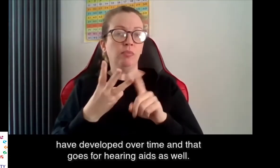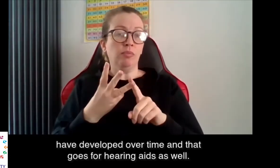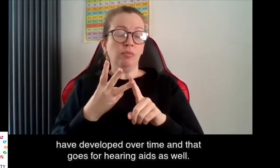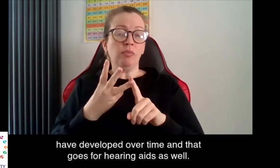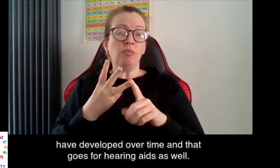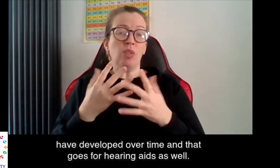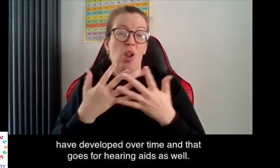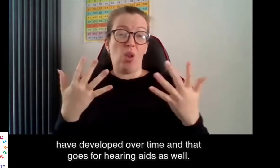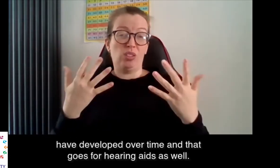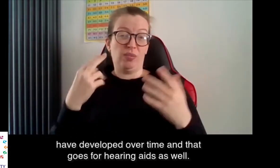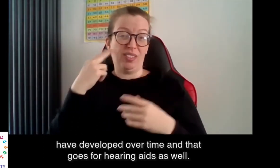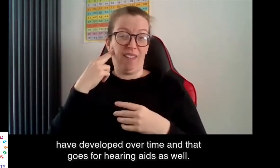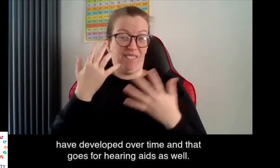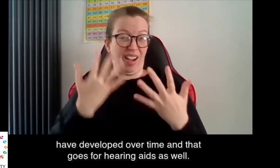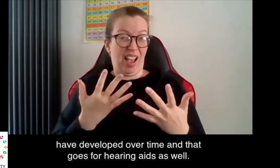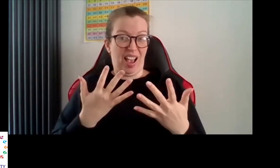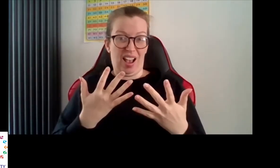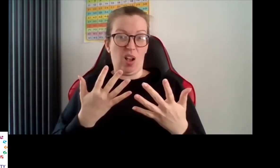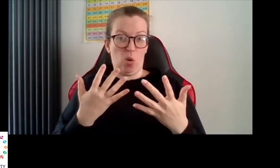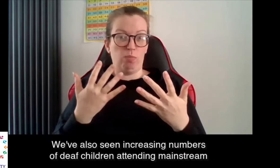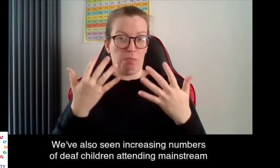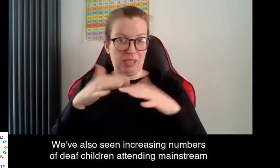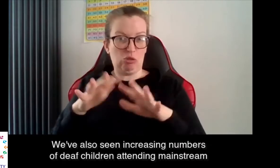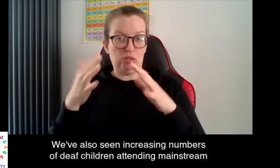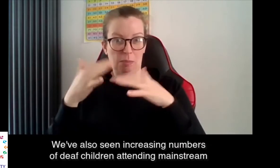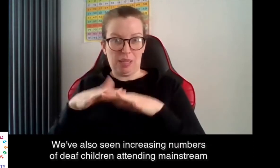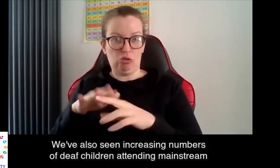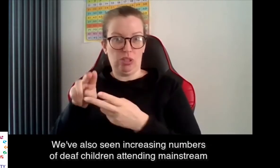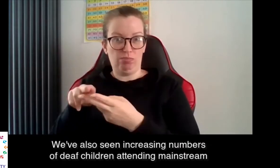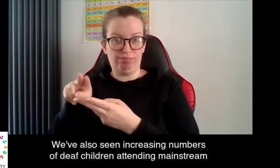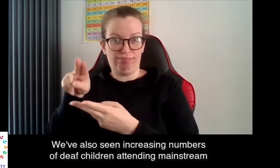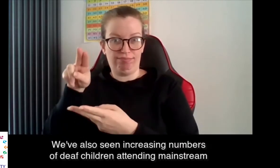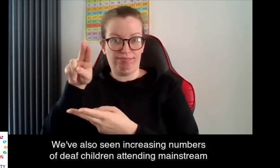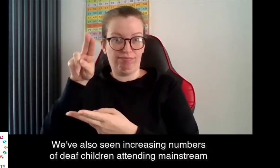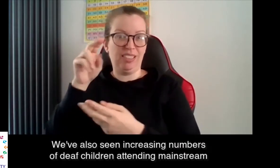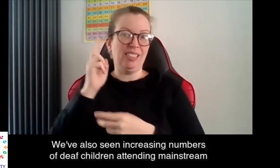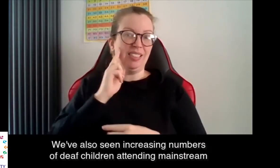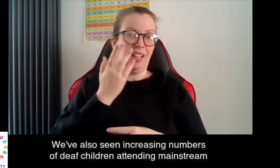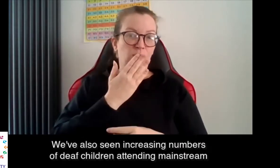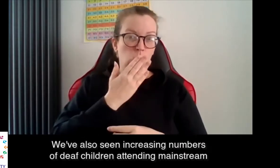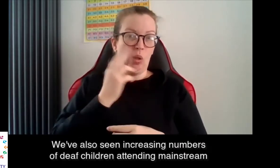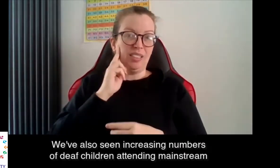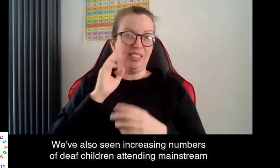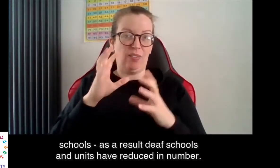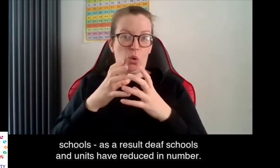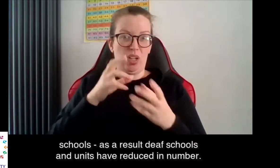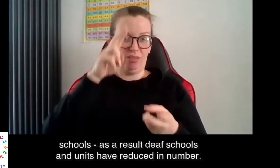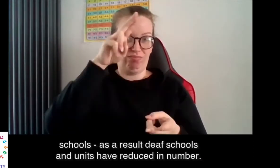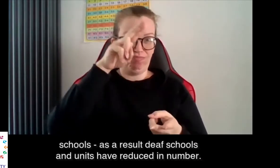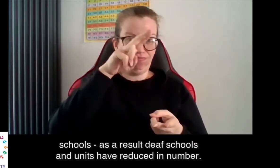time, and that goes for hearing aids as well. We've also seen increasing numbers of deaf children attending mainstream schools. As